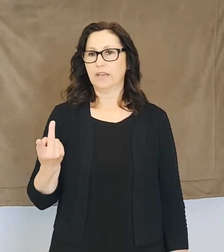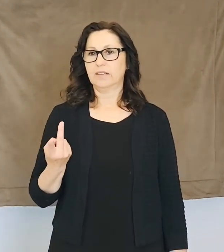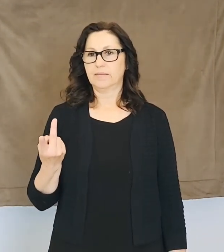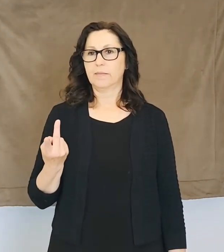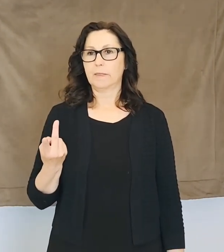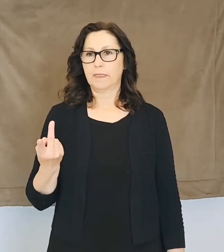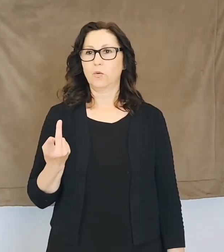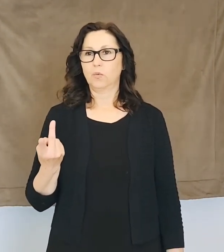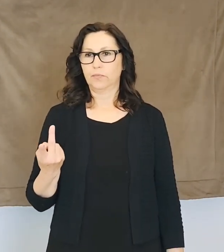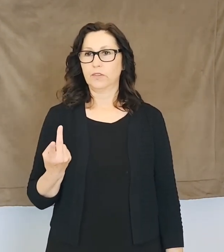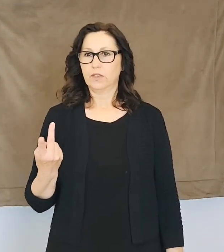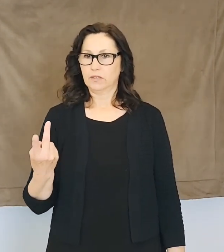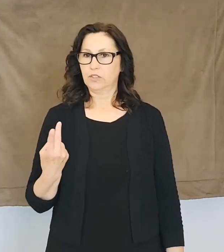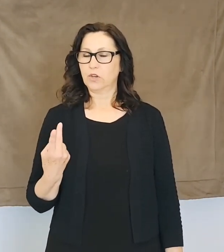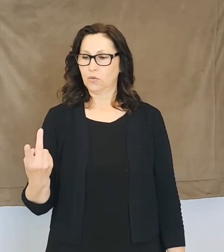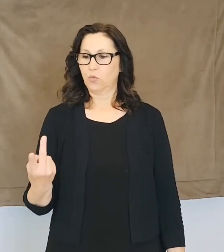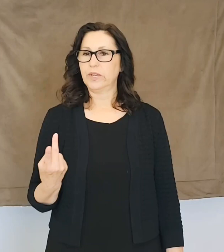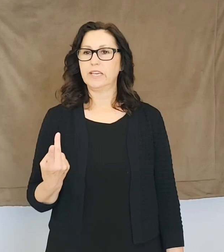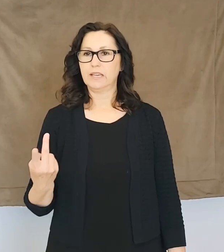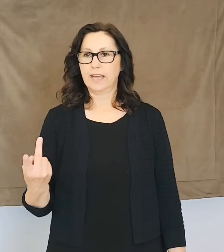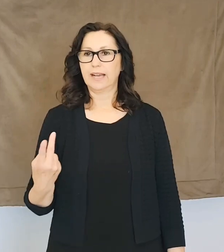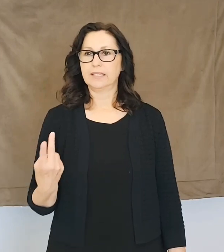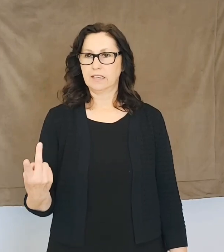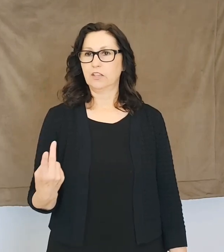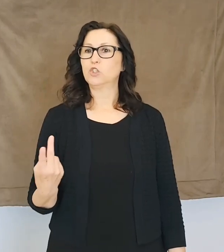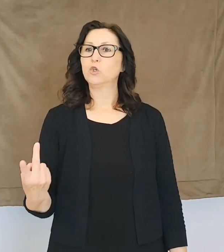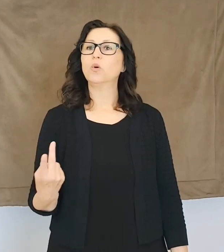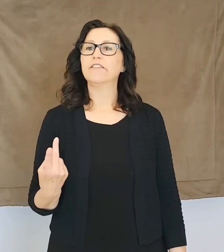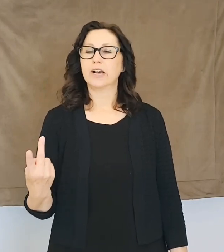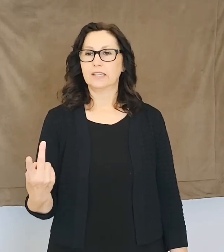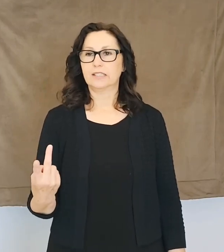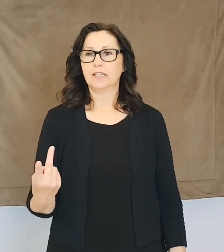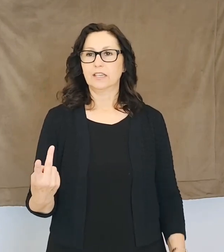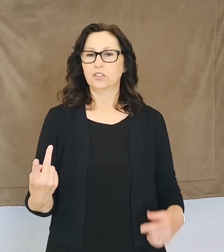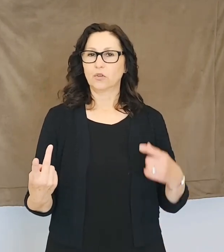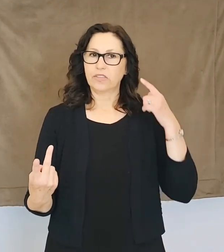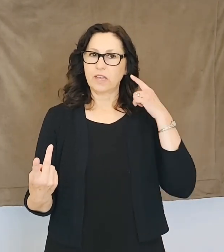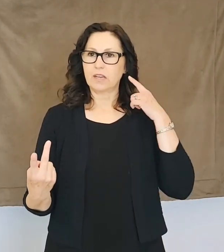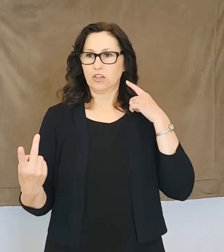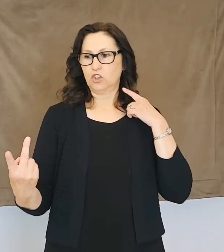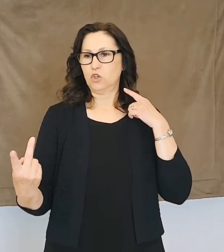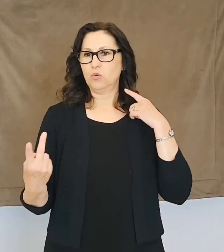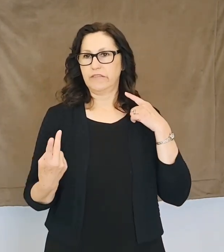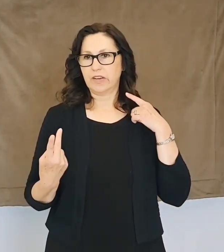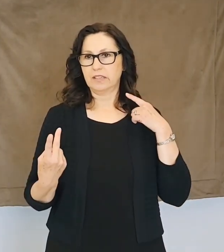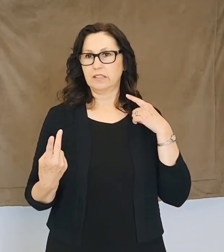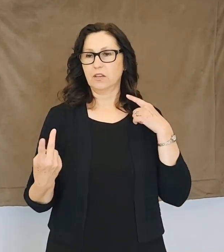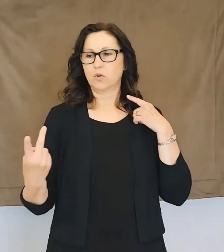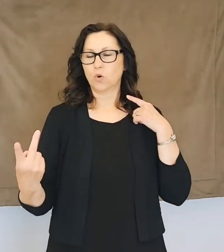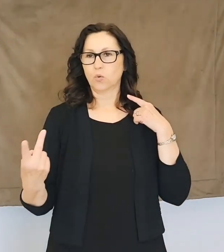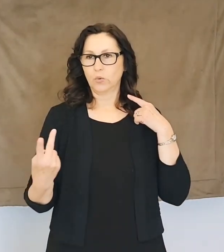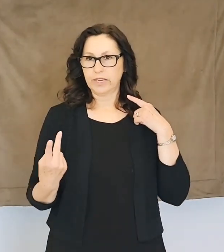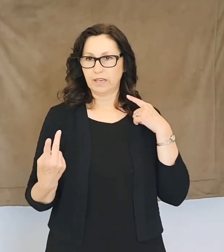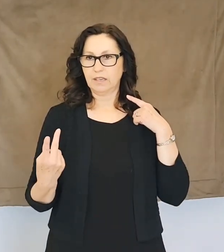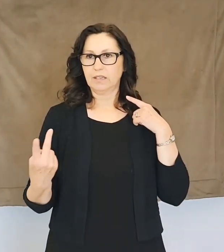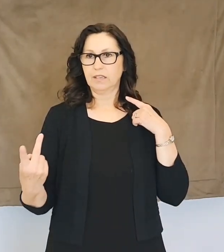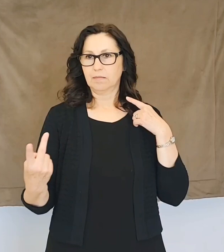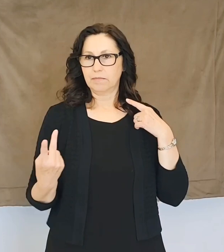I. So we as in the two of us. So think two of us or we,